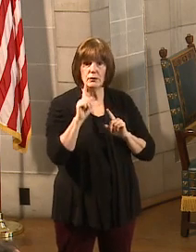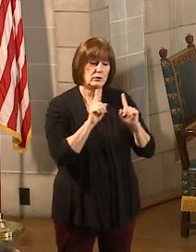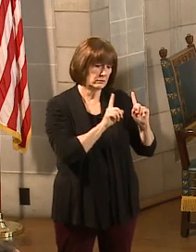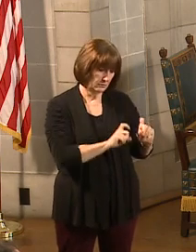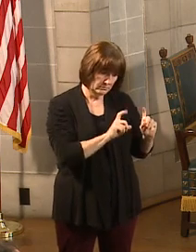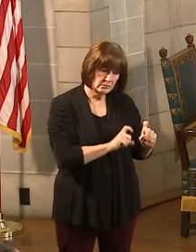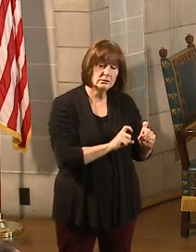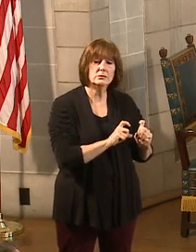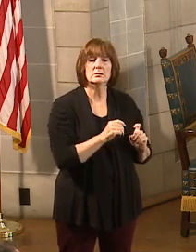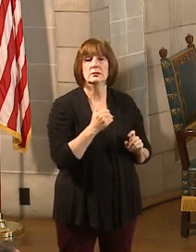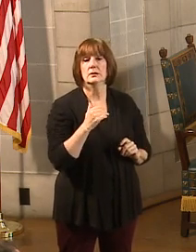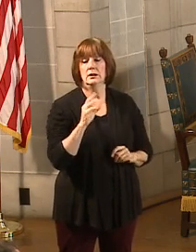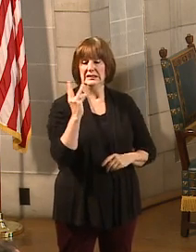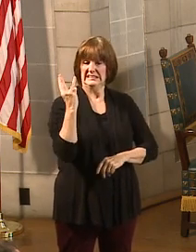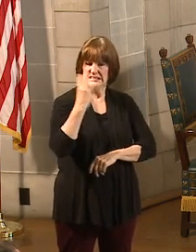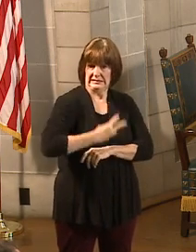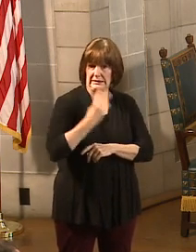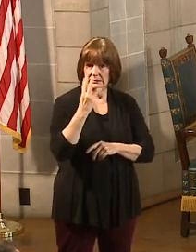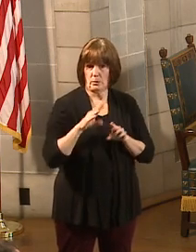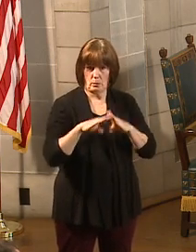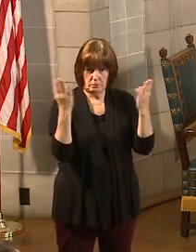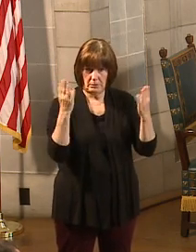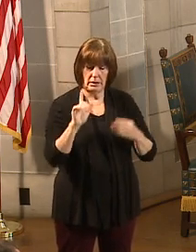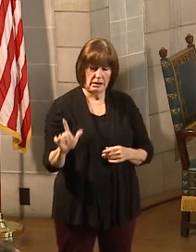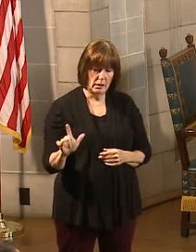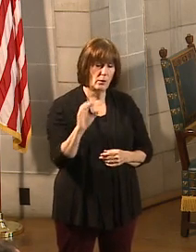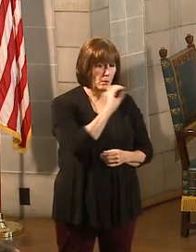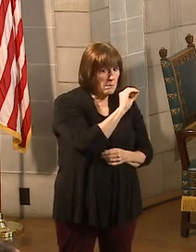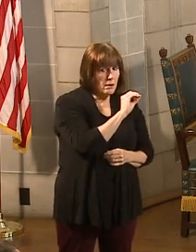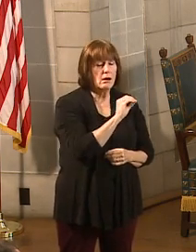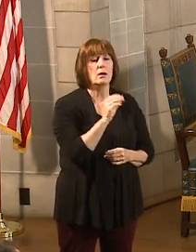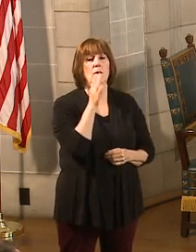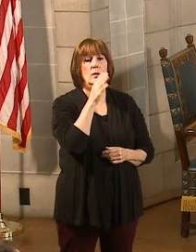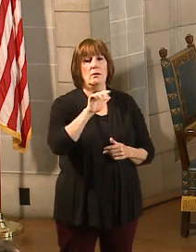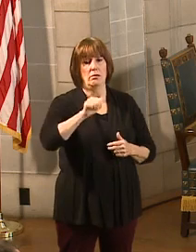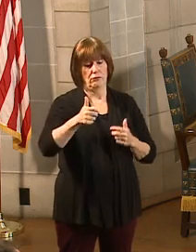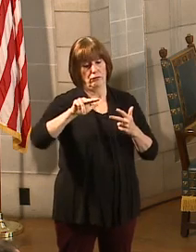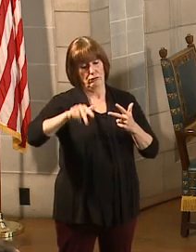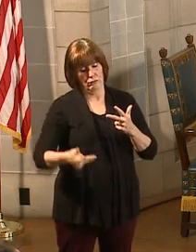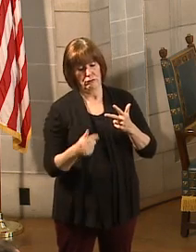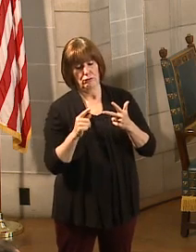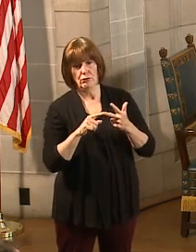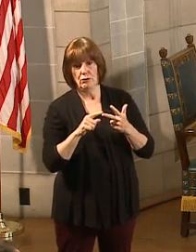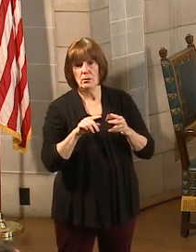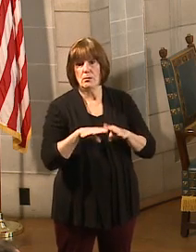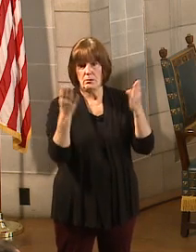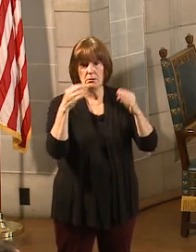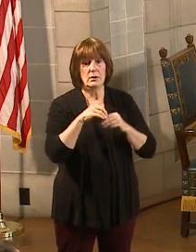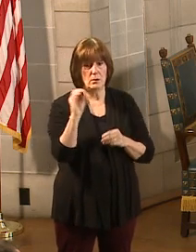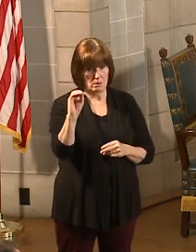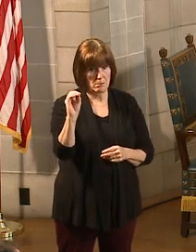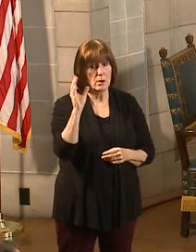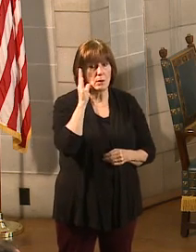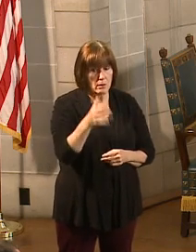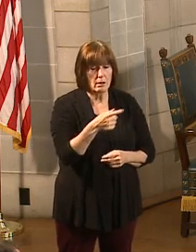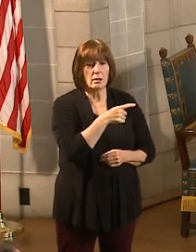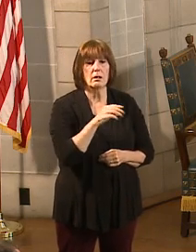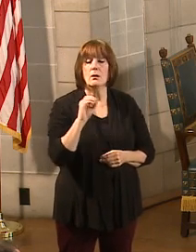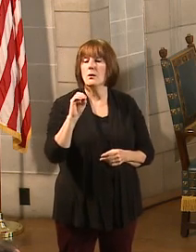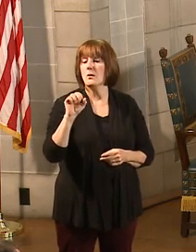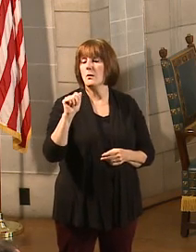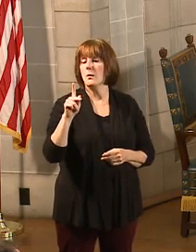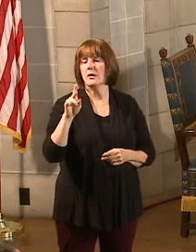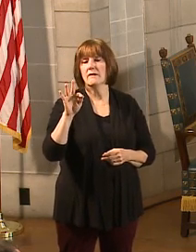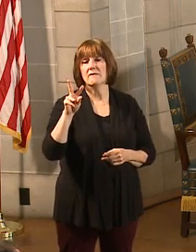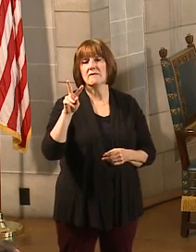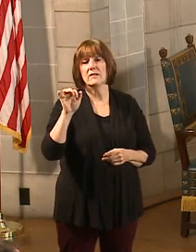have locations 6 days a week in Lincoln and Omaha. We are opening up another testing location in Omaha at the Oakview Mall, as well as having